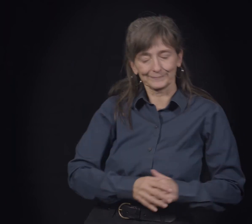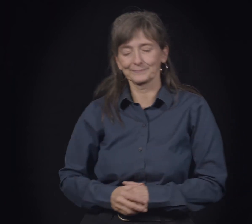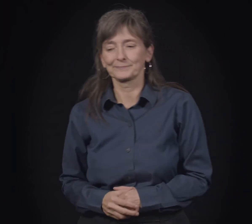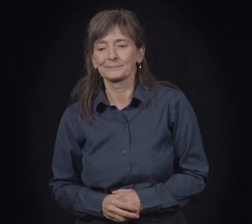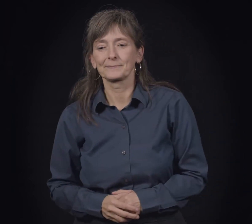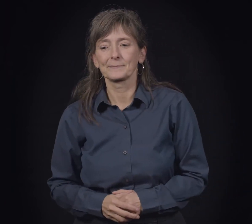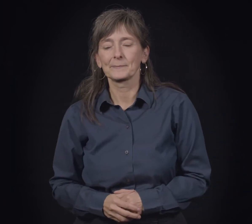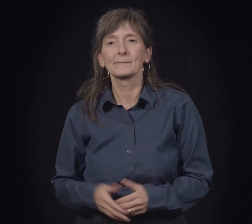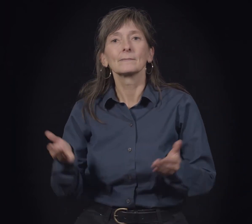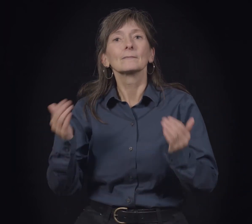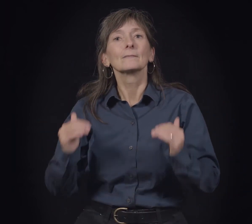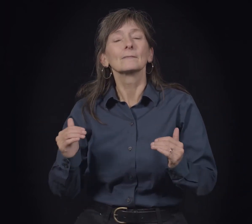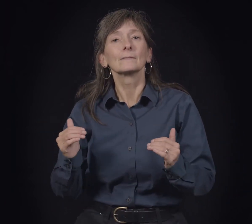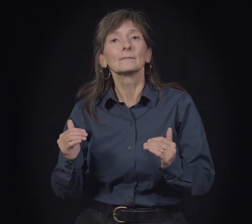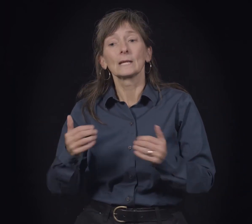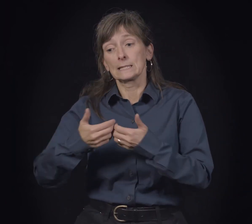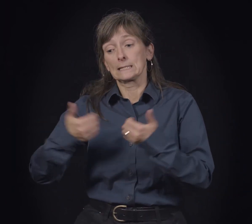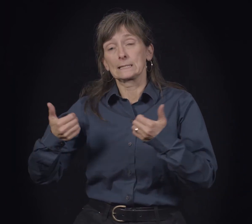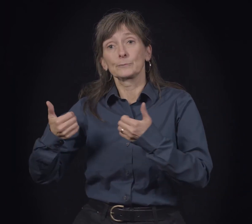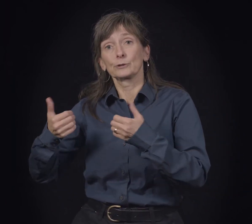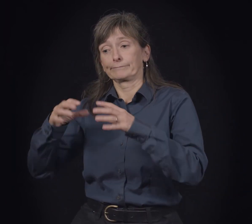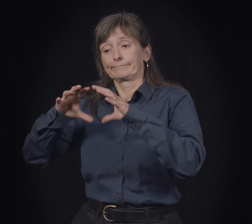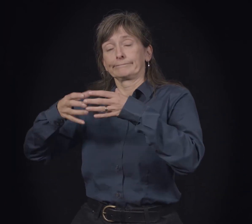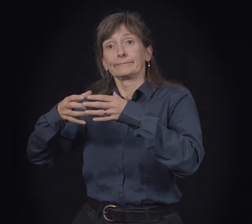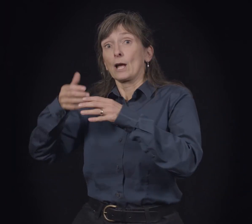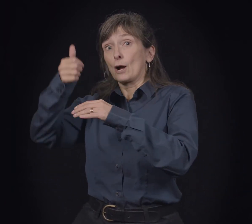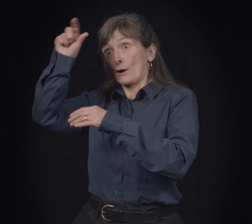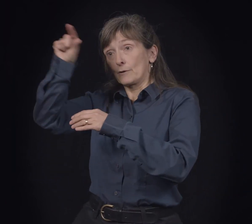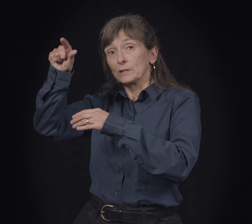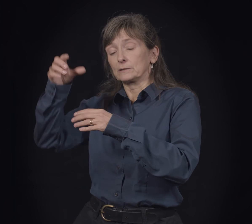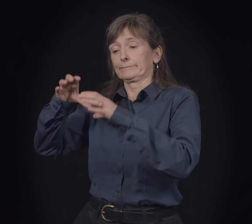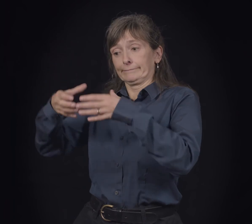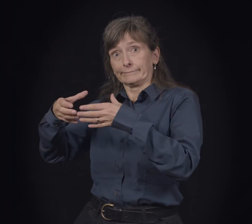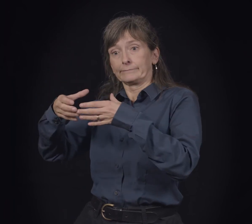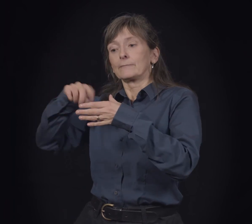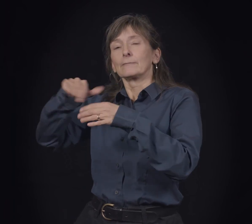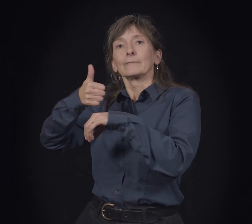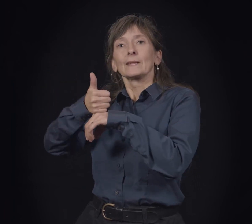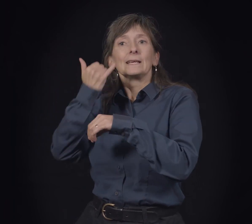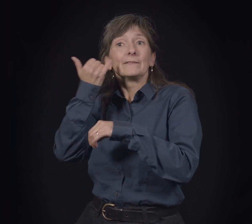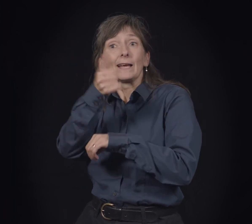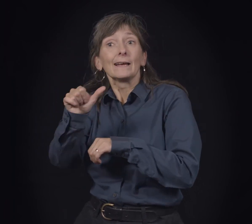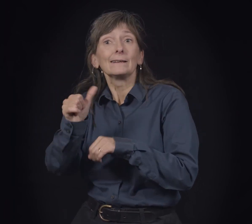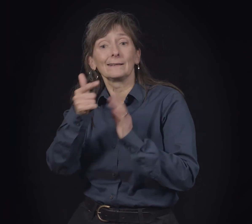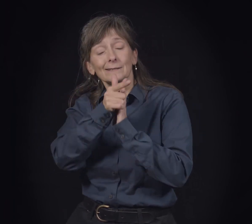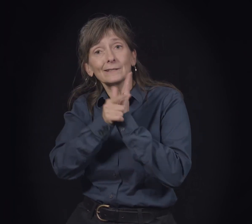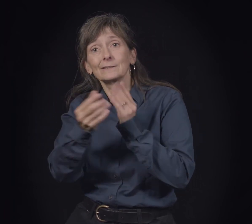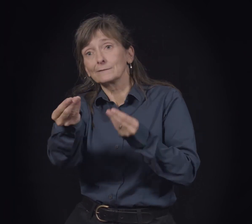Form a separate entity within government to manage feedback on the legislation, standards, and complaints